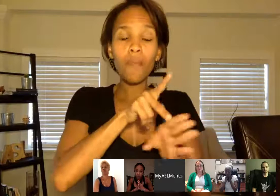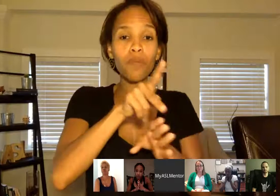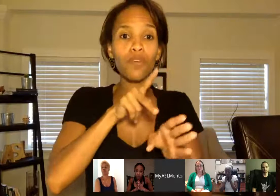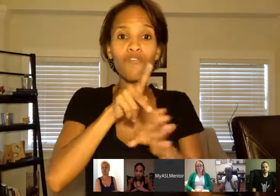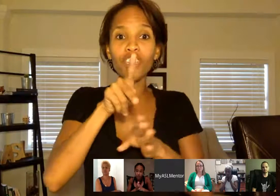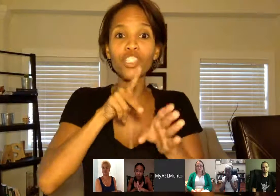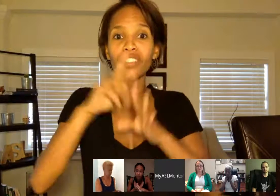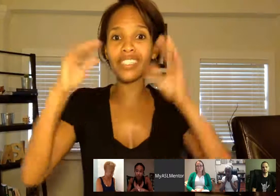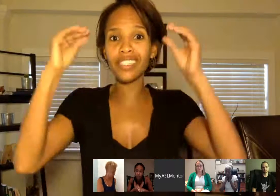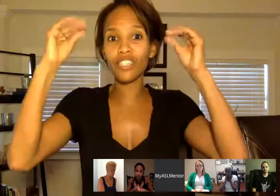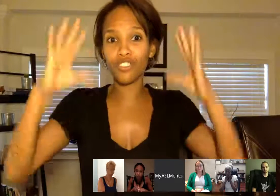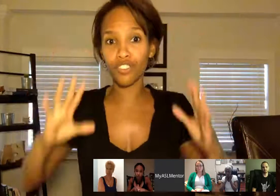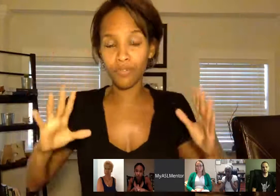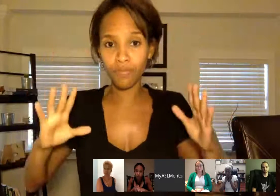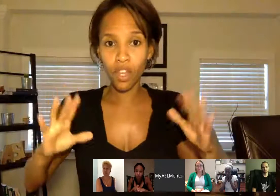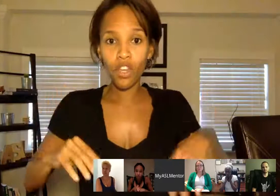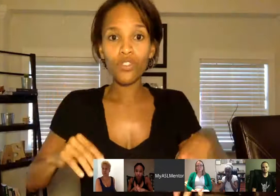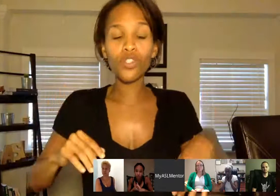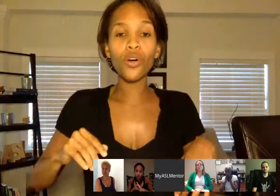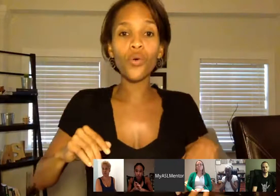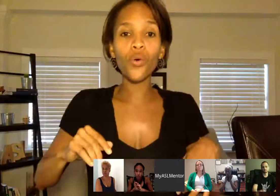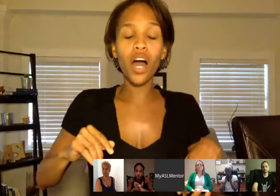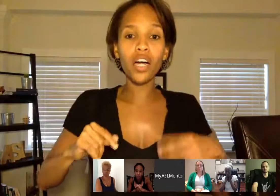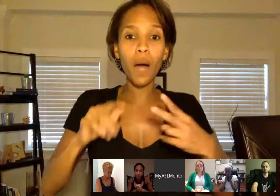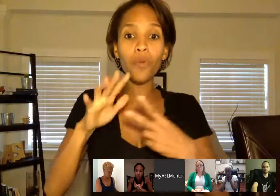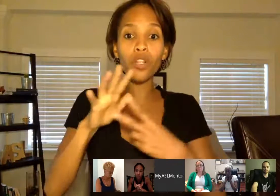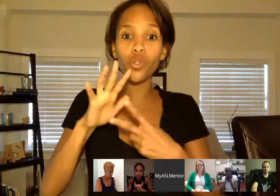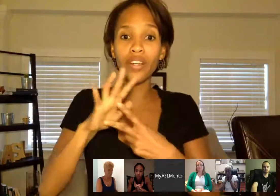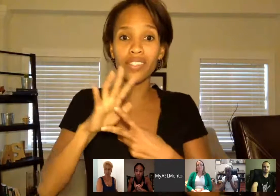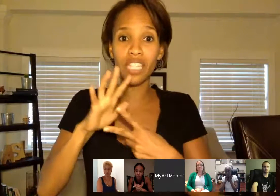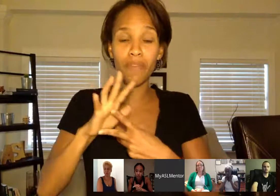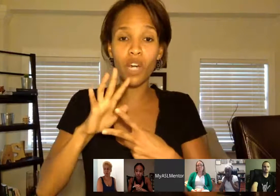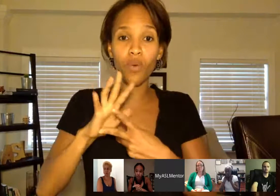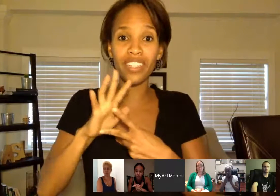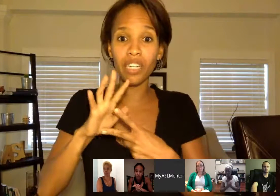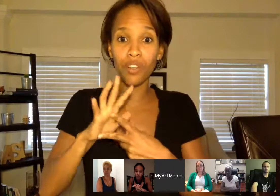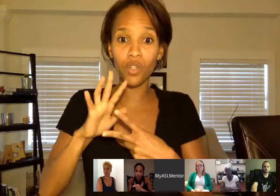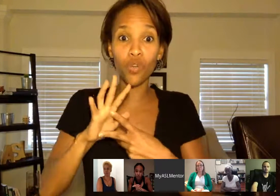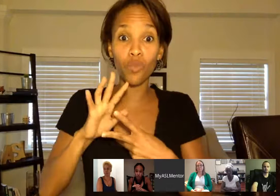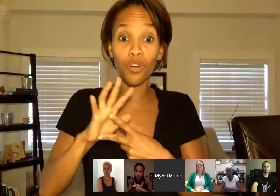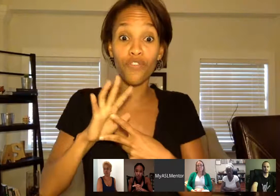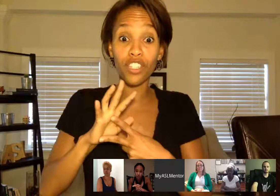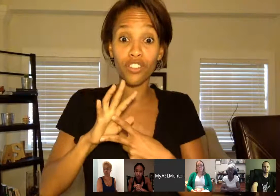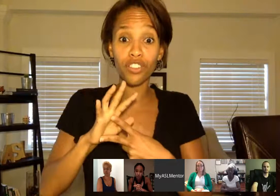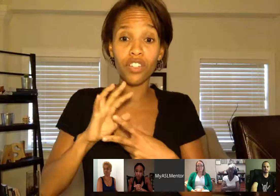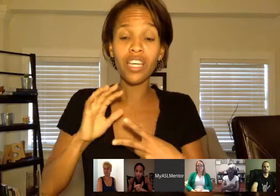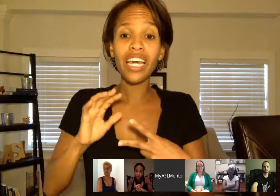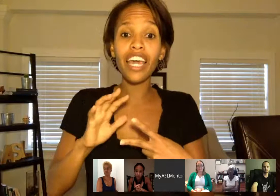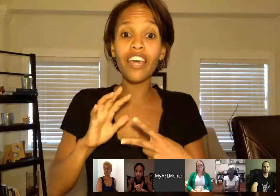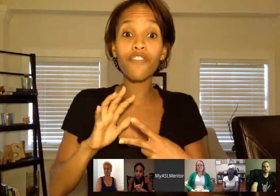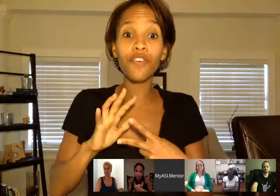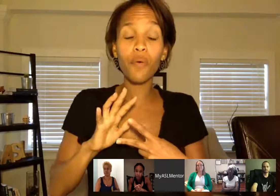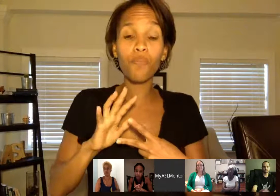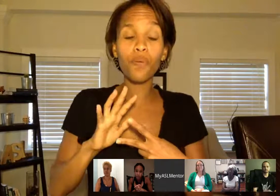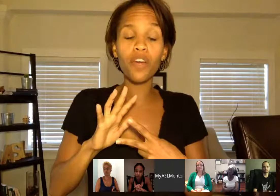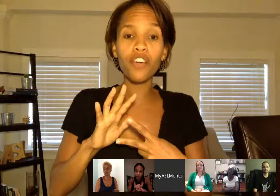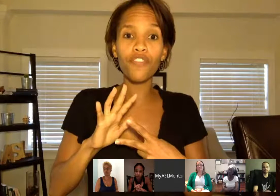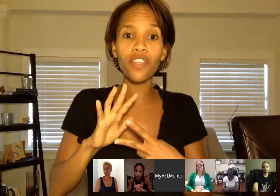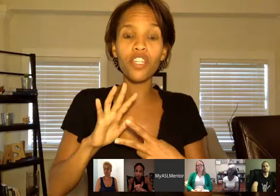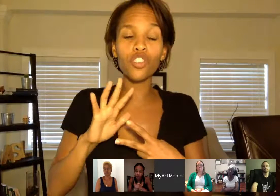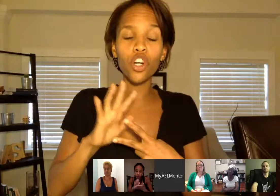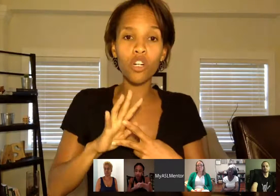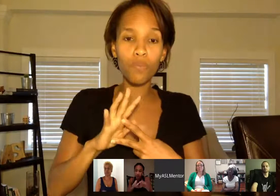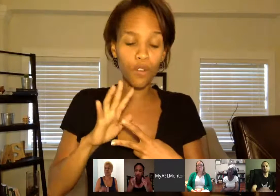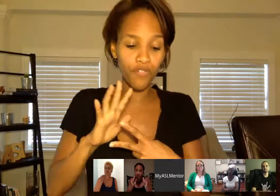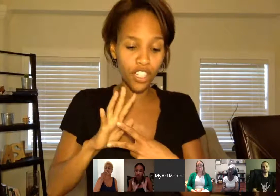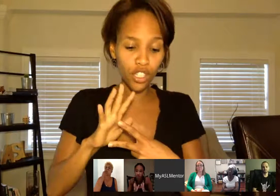professional, but a professor is a teacher. So a couple of choices to make when dealing with the word professor. If